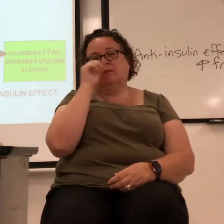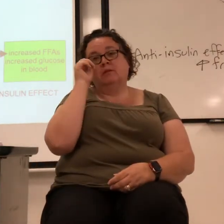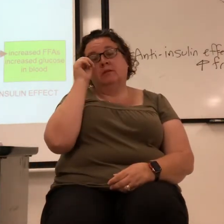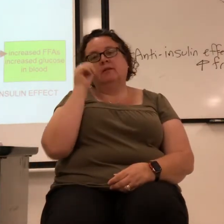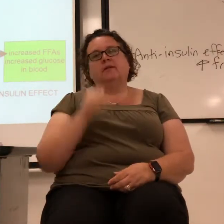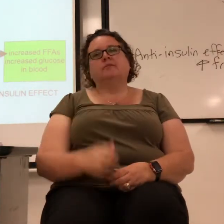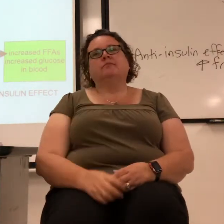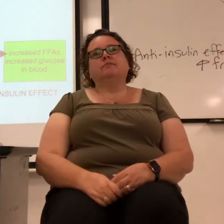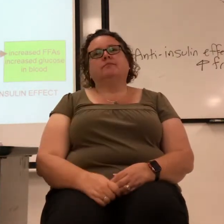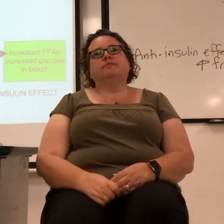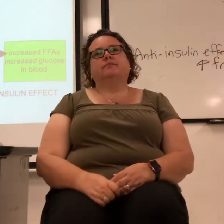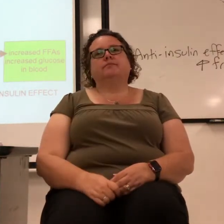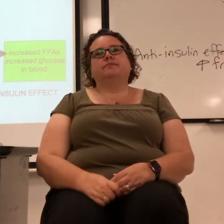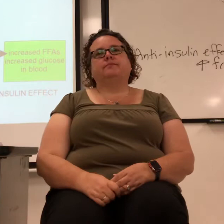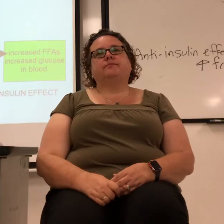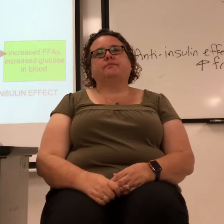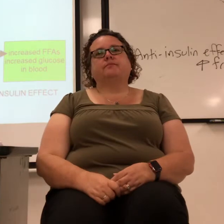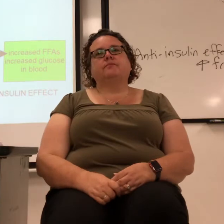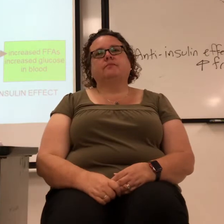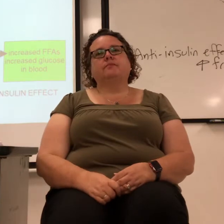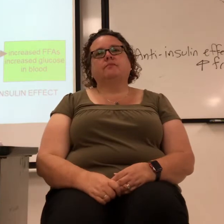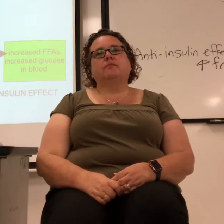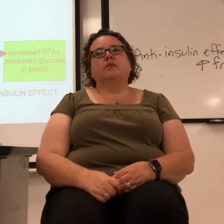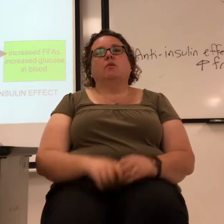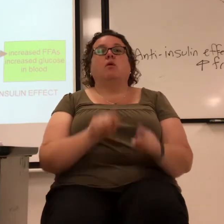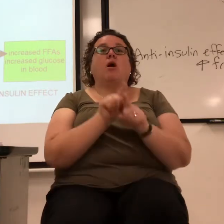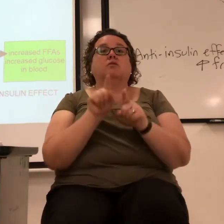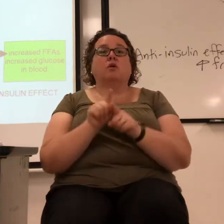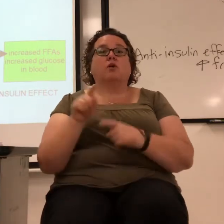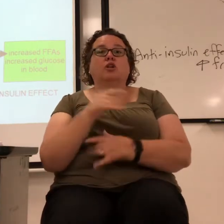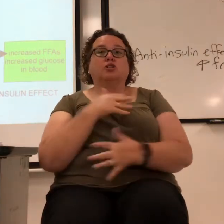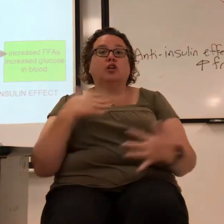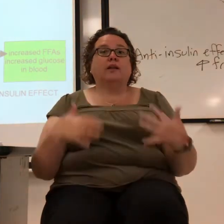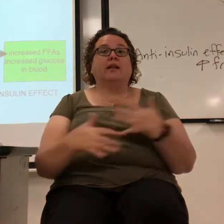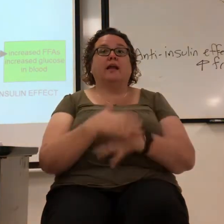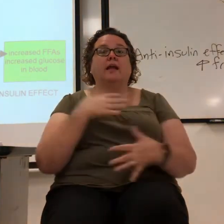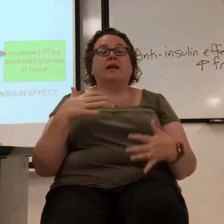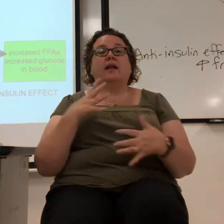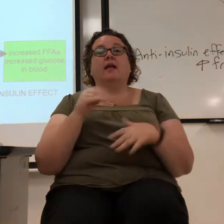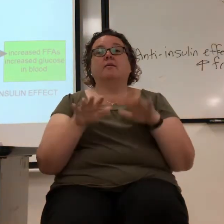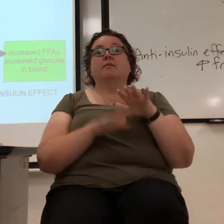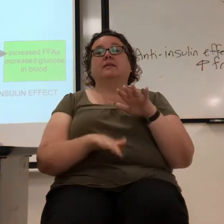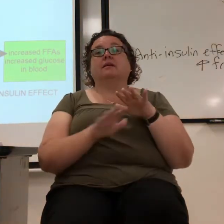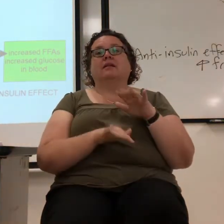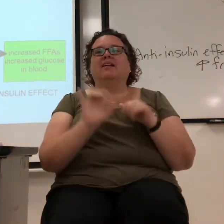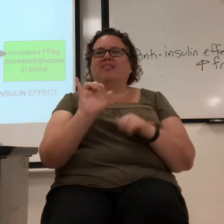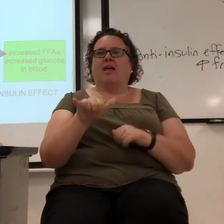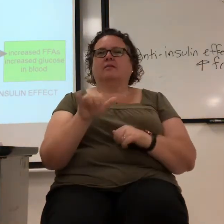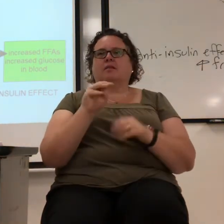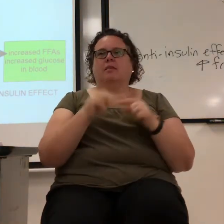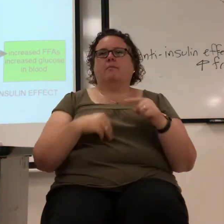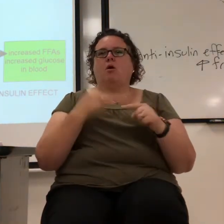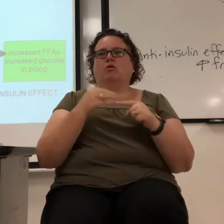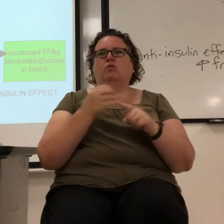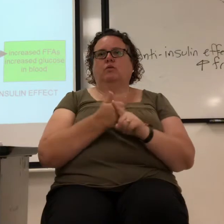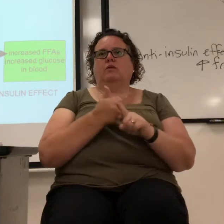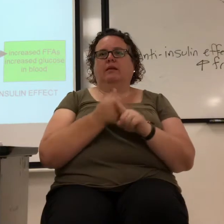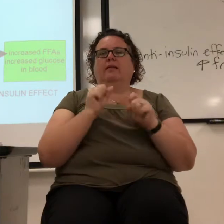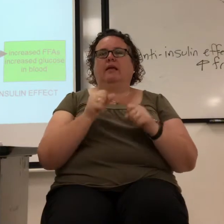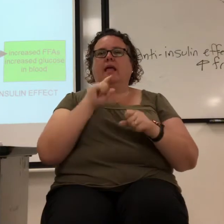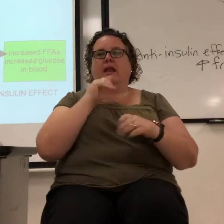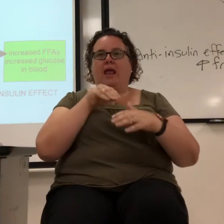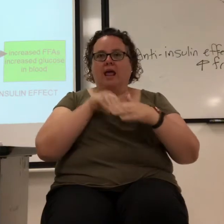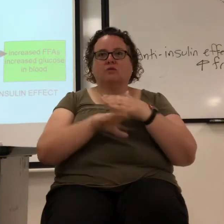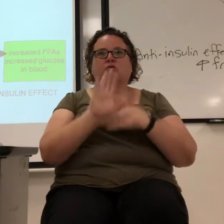So if I say circulate, it's understood in the blood. What else is going to circulate in? And basically, that is the molecule that can enter the